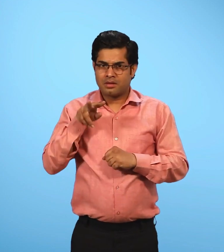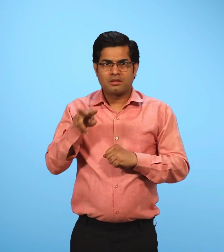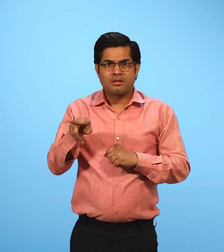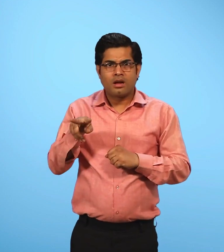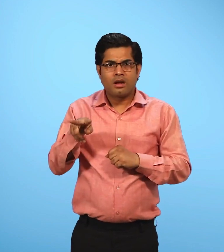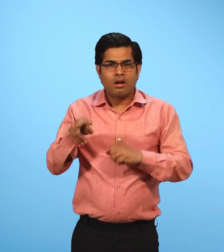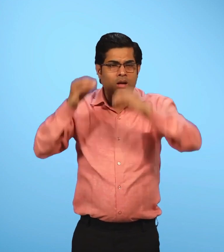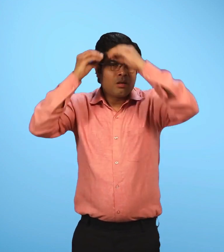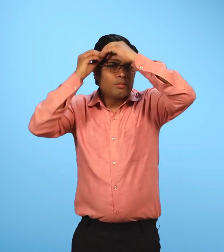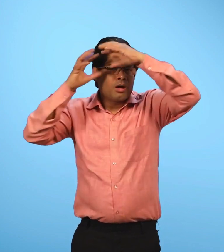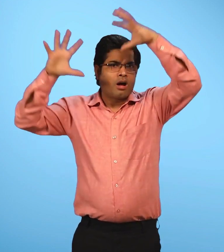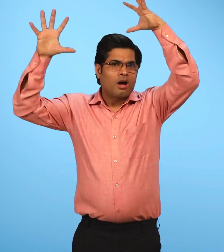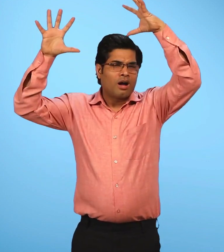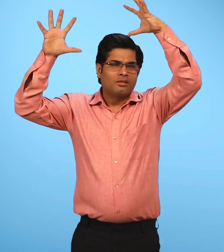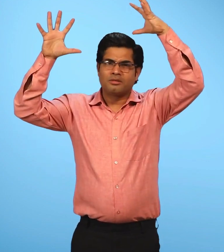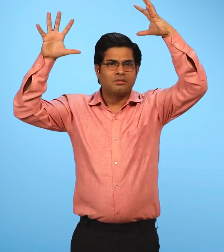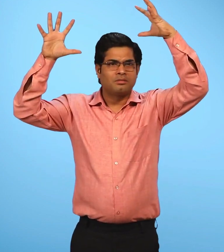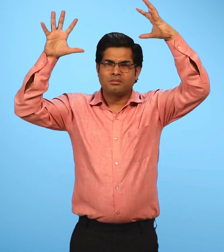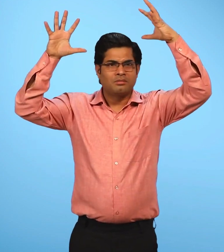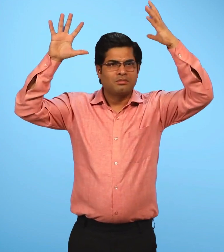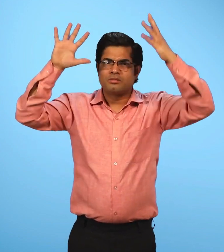heel, every part of a foot.